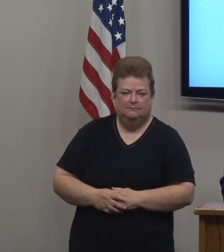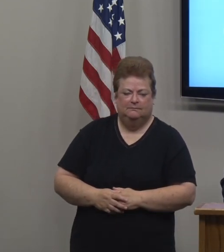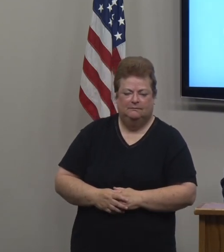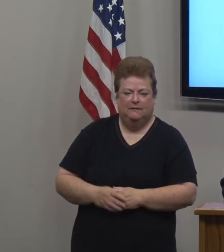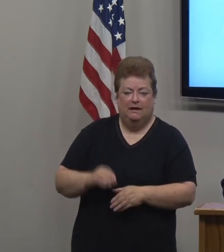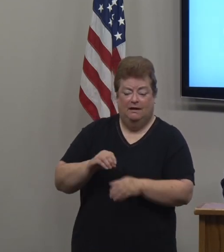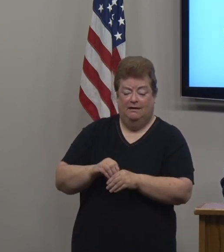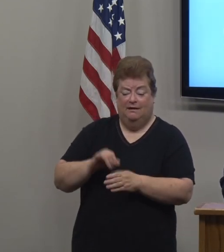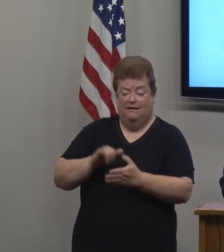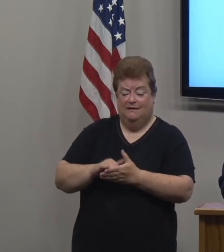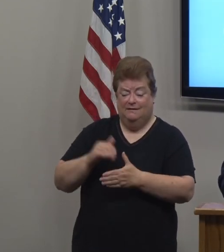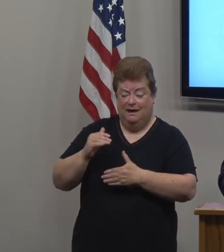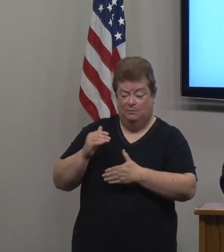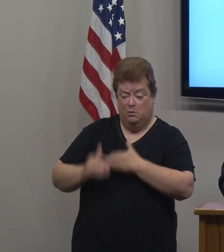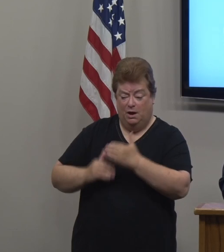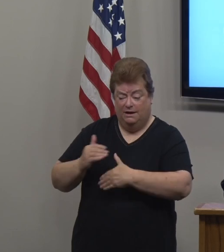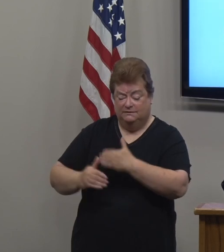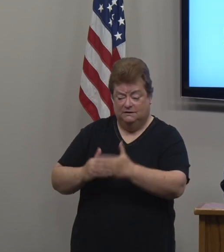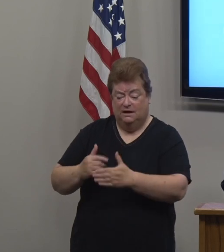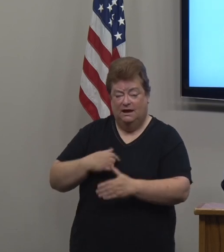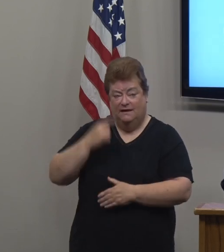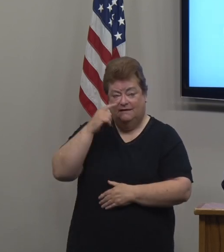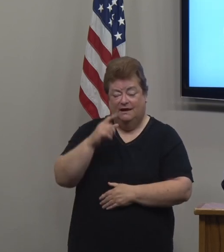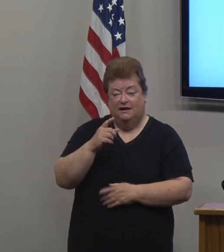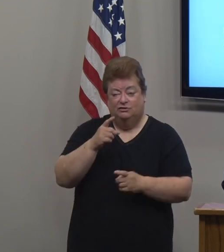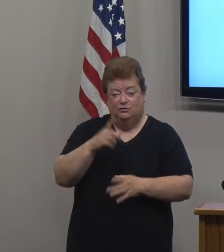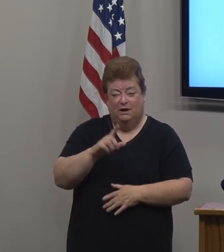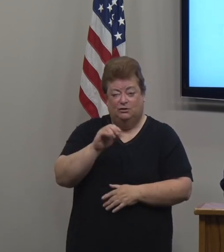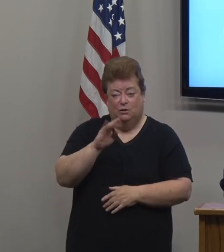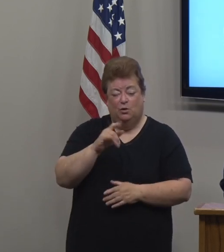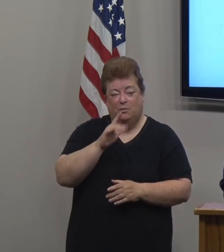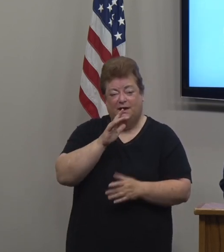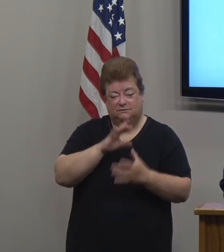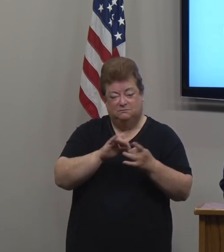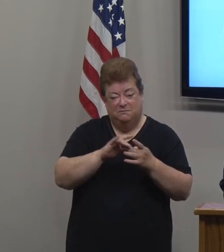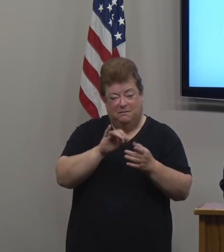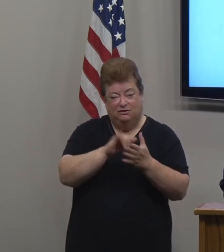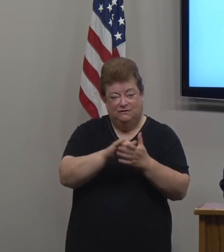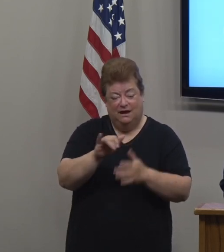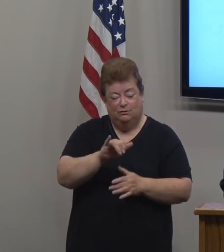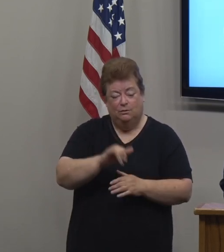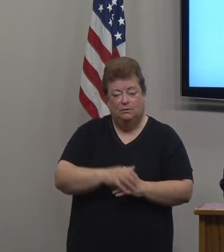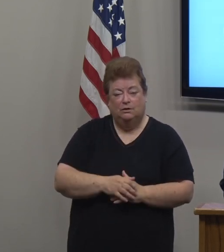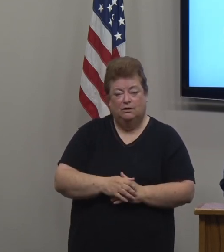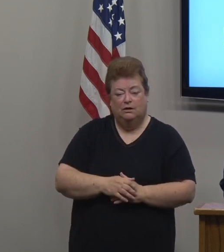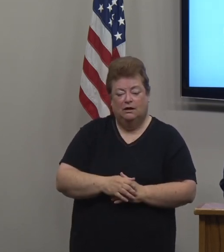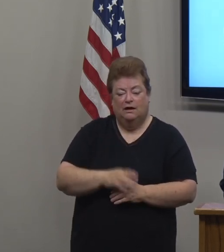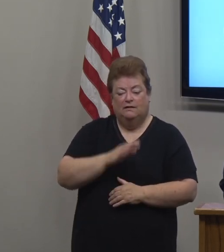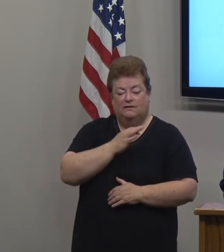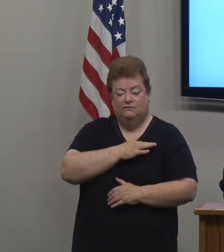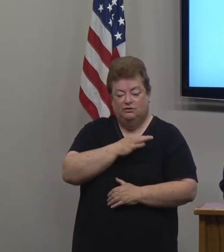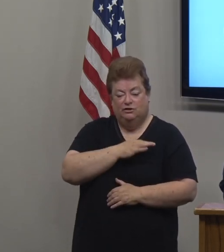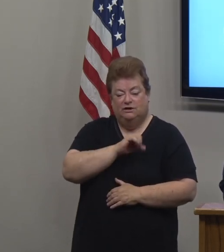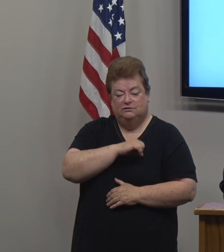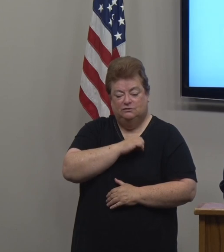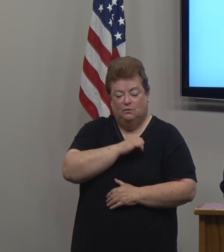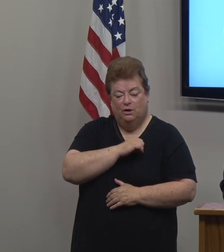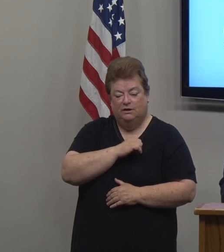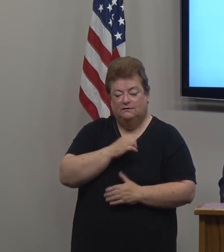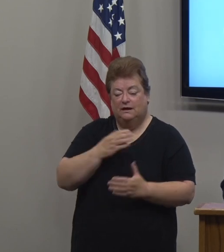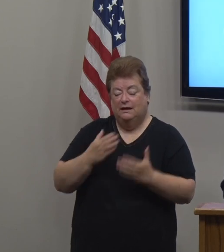that process, I think Director Lopez spoke to this. You know, the Greek organizations may